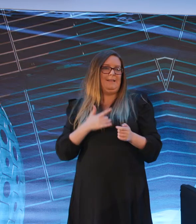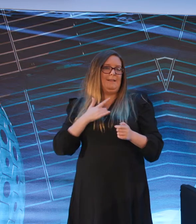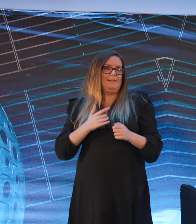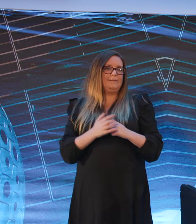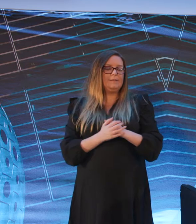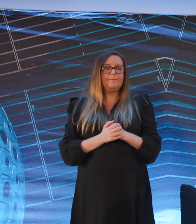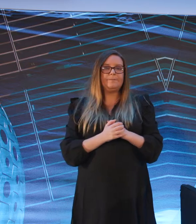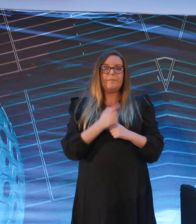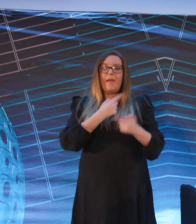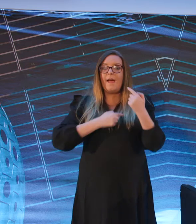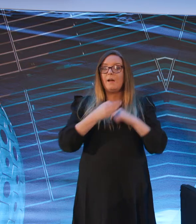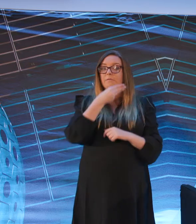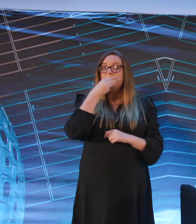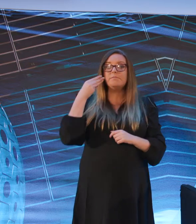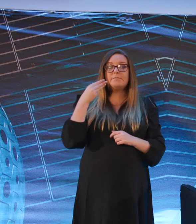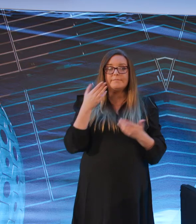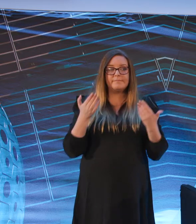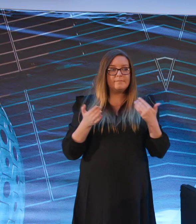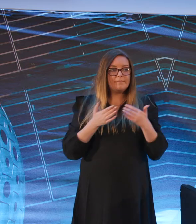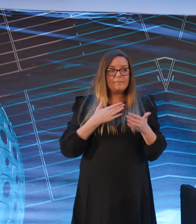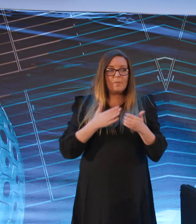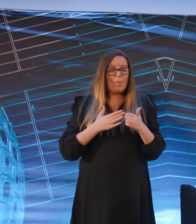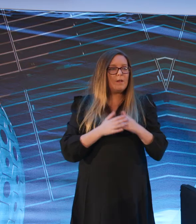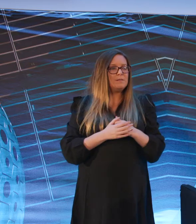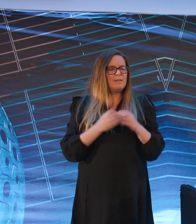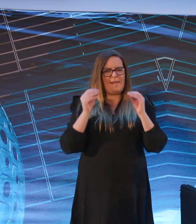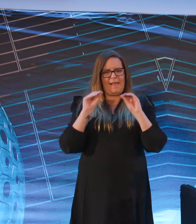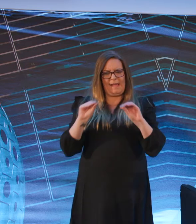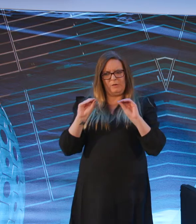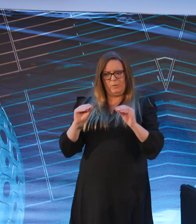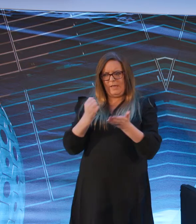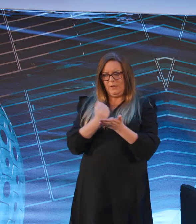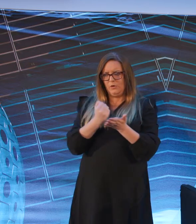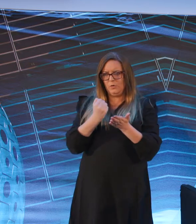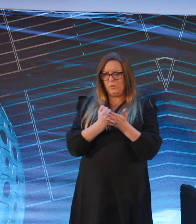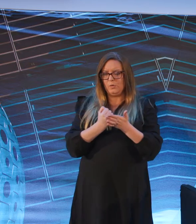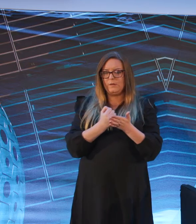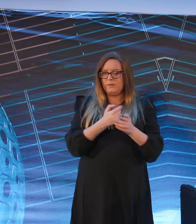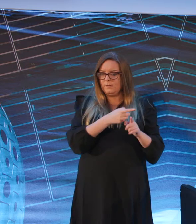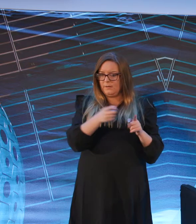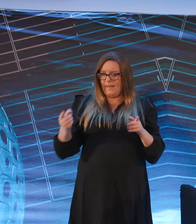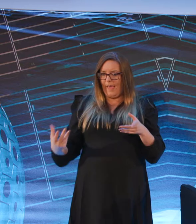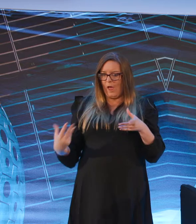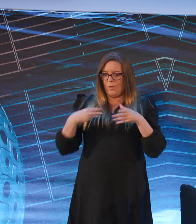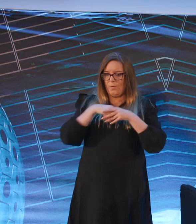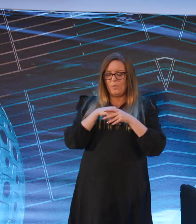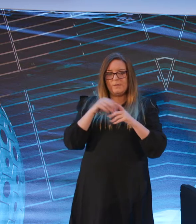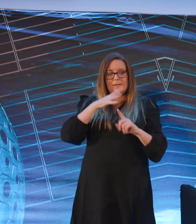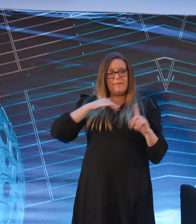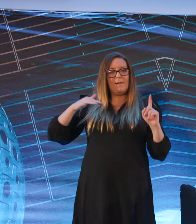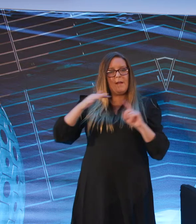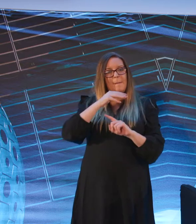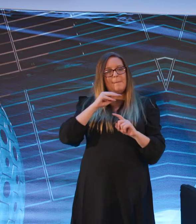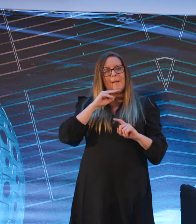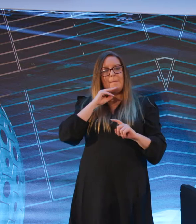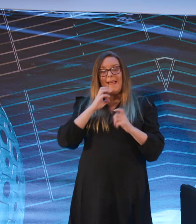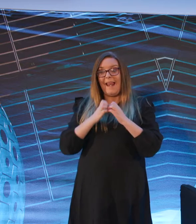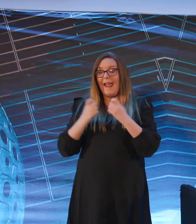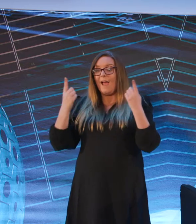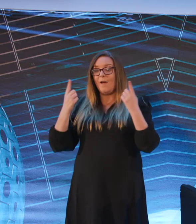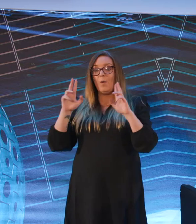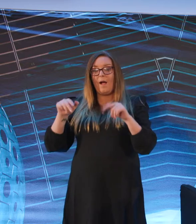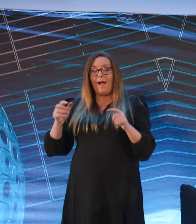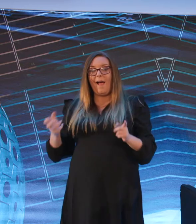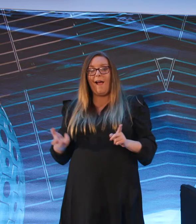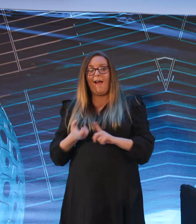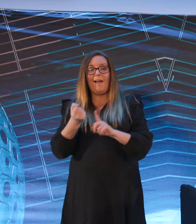Our commitment is to educate students in an inclusive environment in which everyone can thrive personally